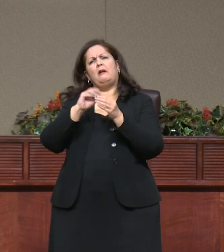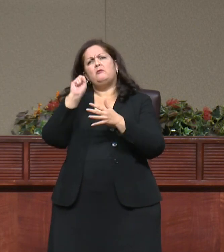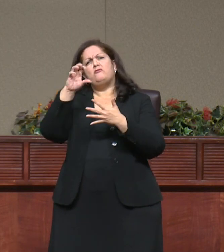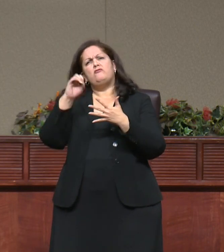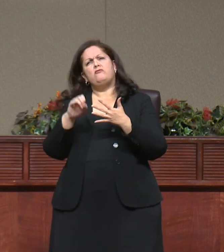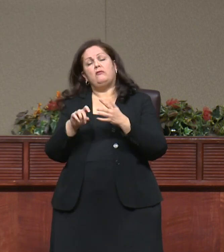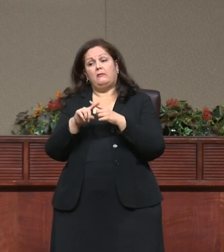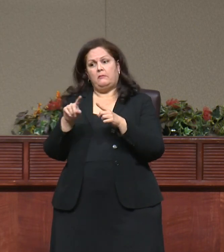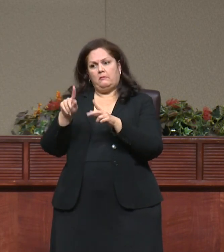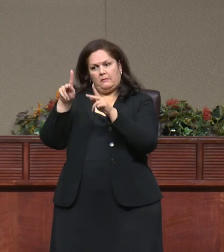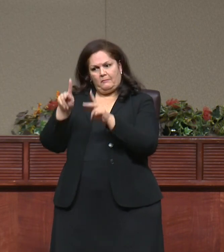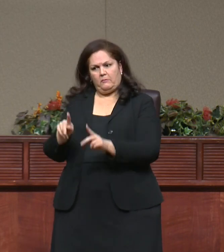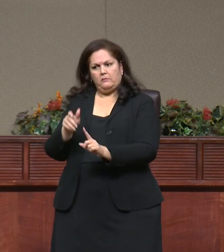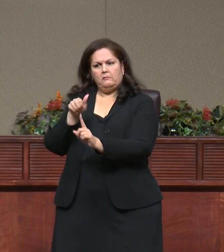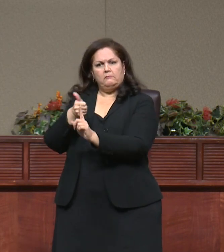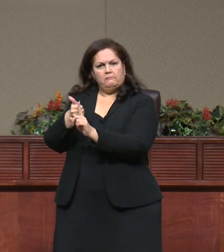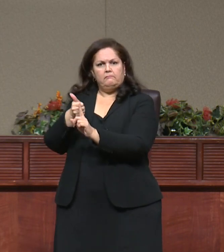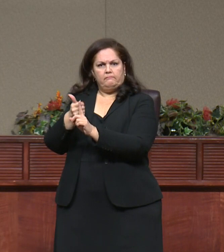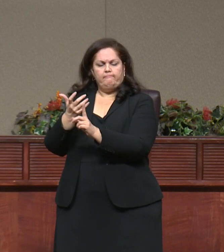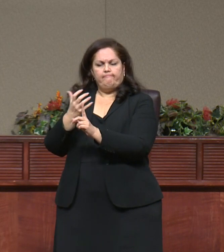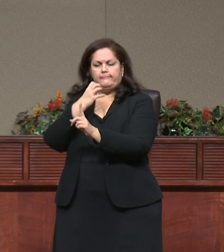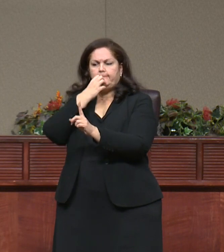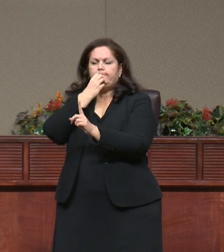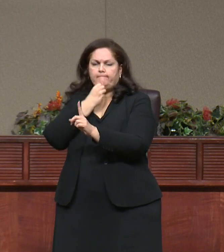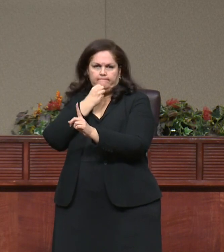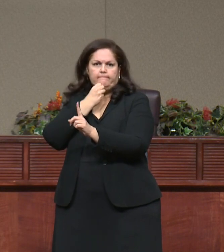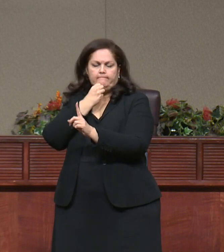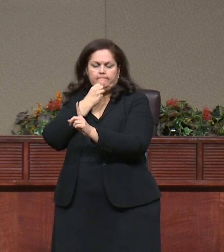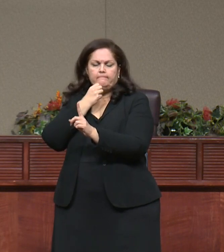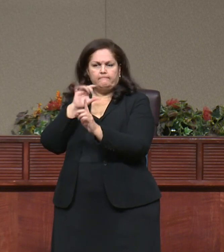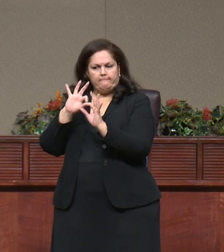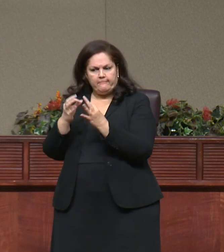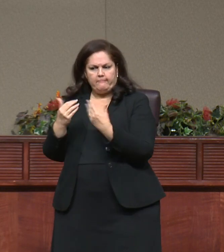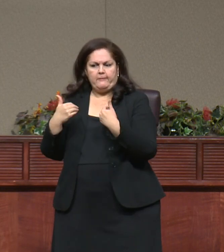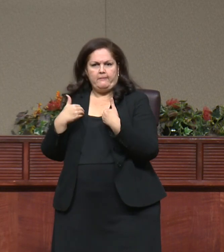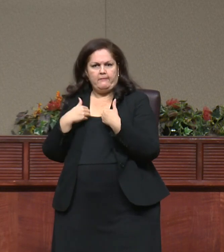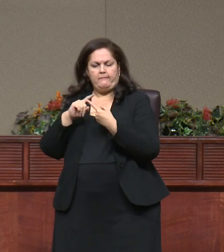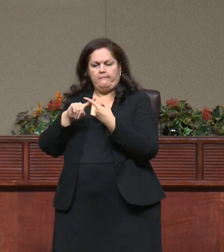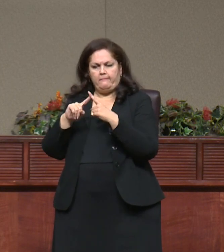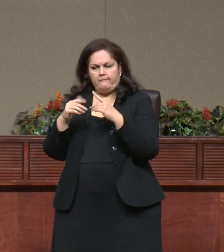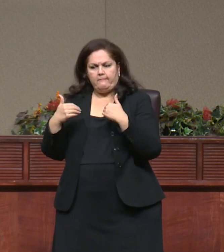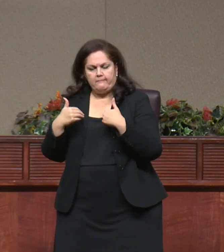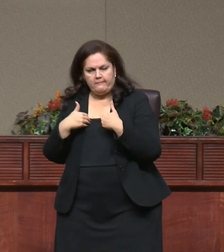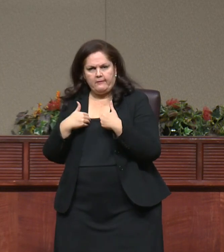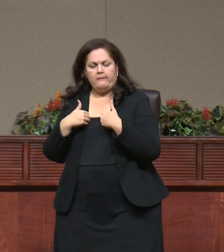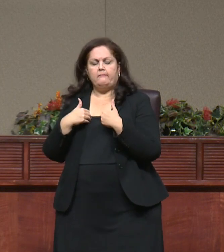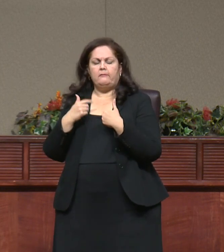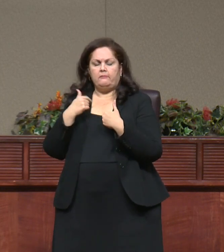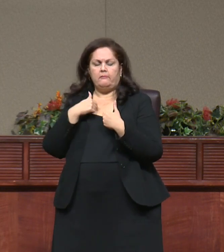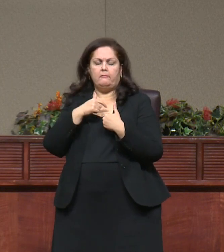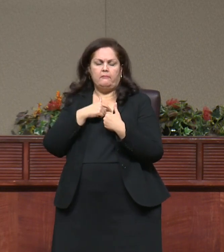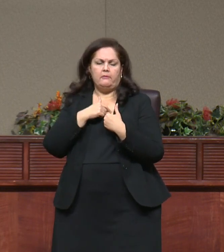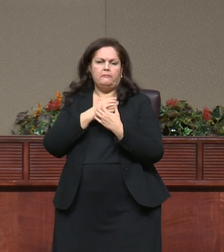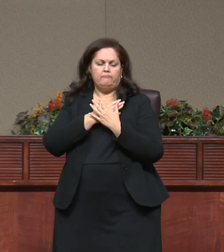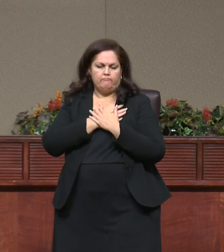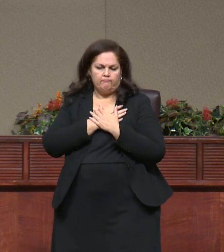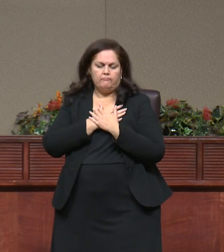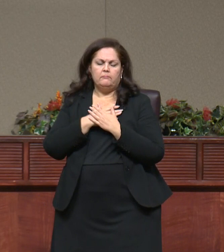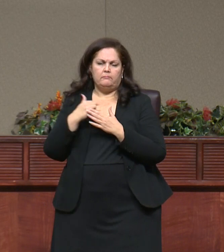that we have a family that has lost a loved one is still significant for our